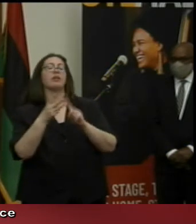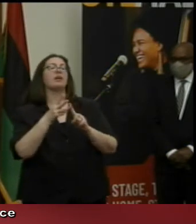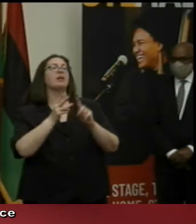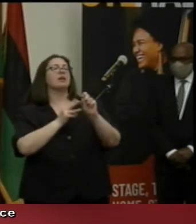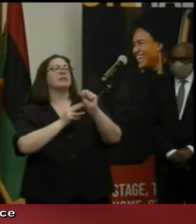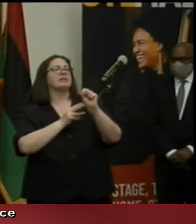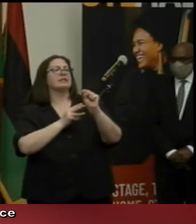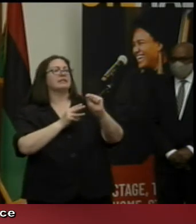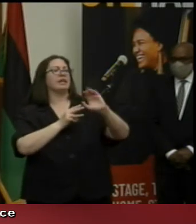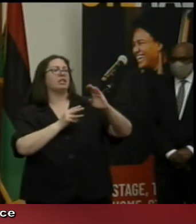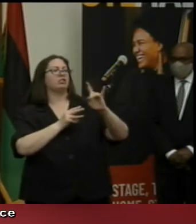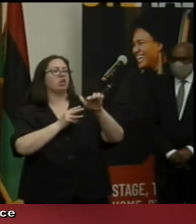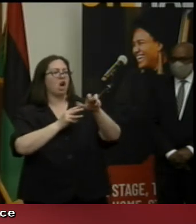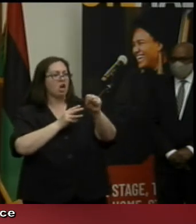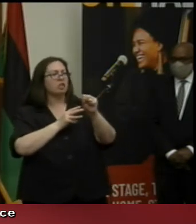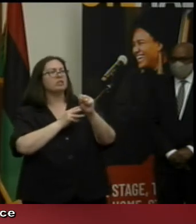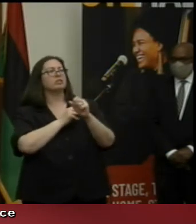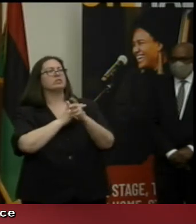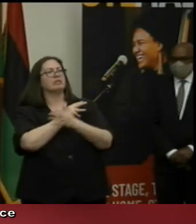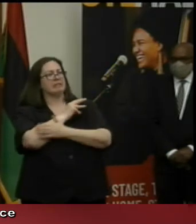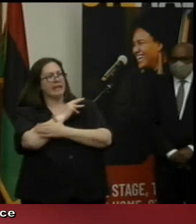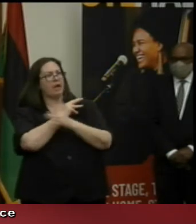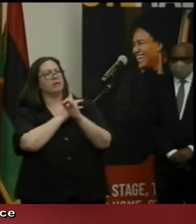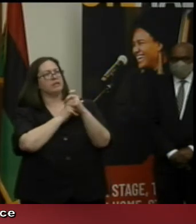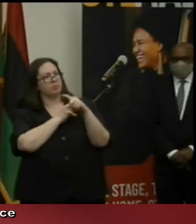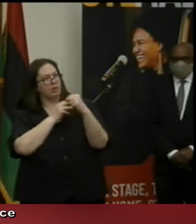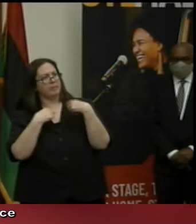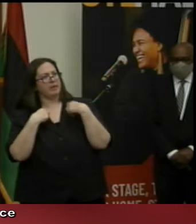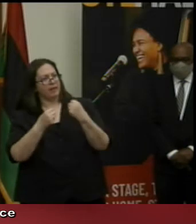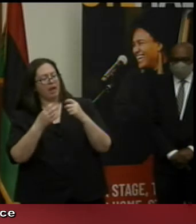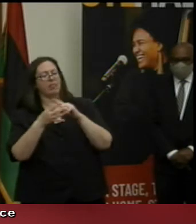Health, and the health systems that we're working really closely with.